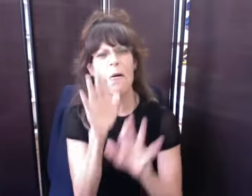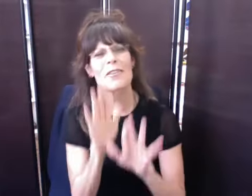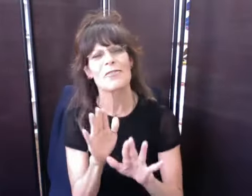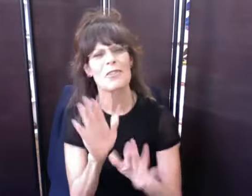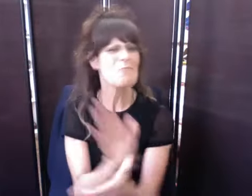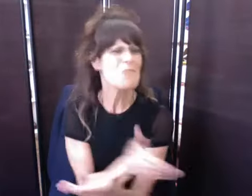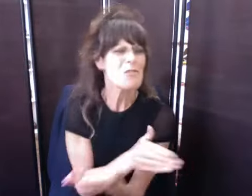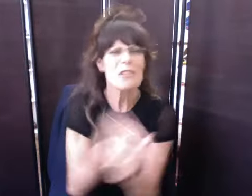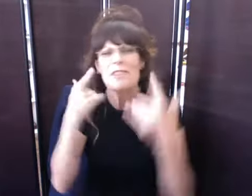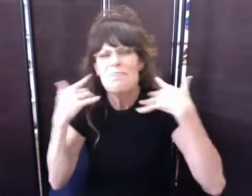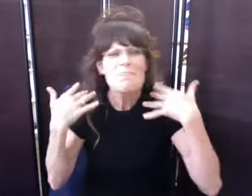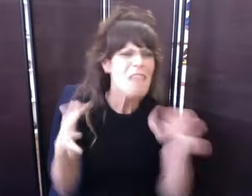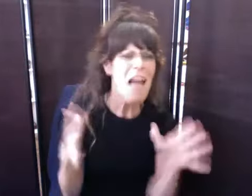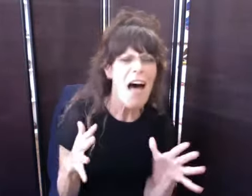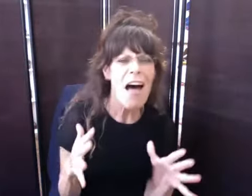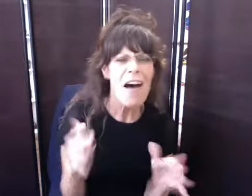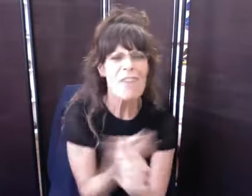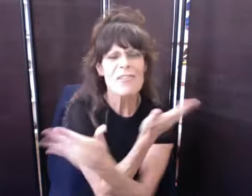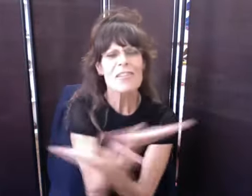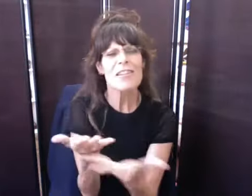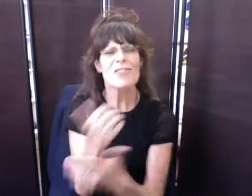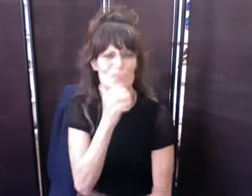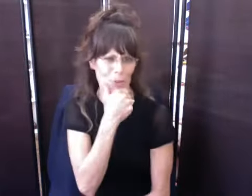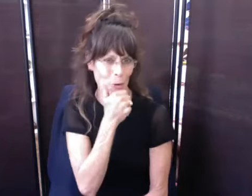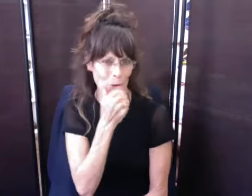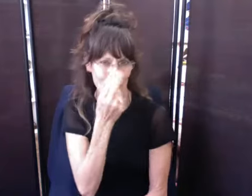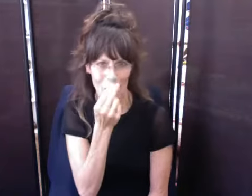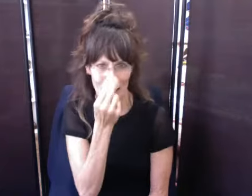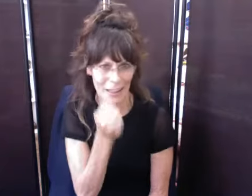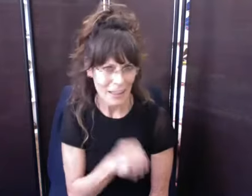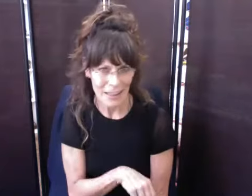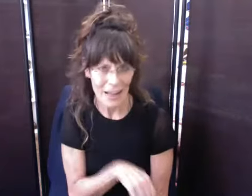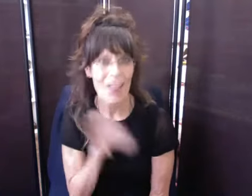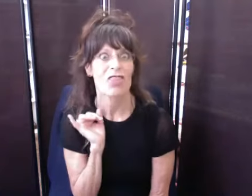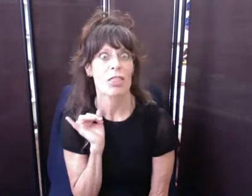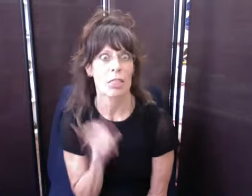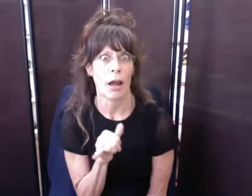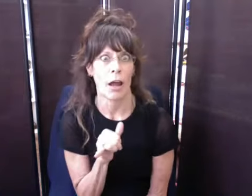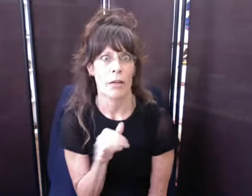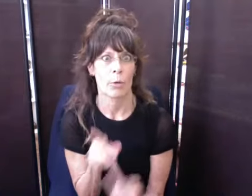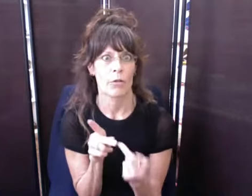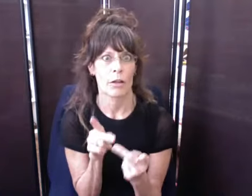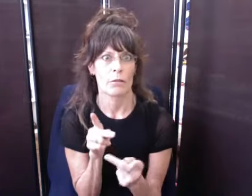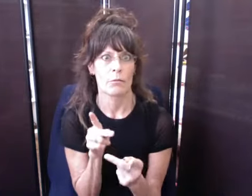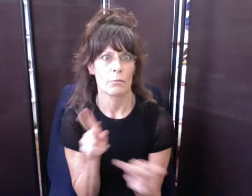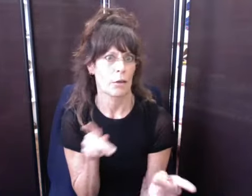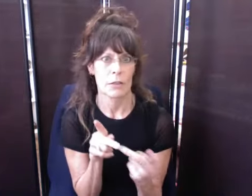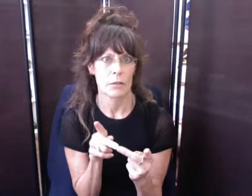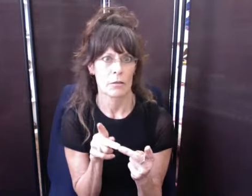louder. Everything is great. Jokes are funnier. That is perfect, right? Except,